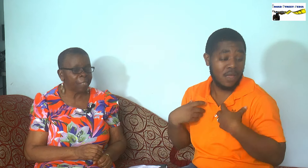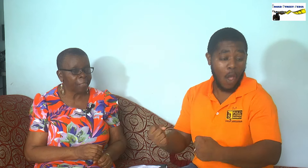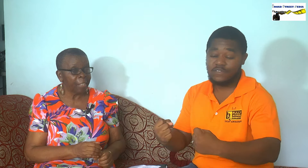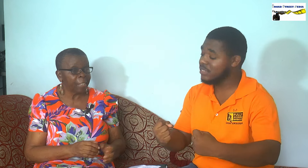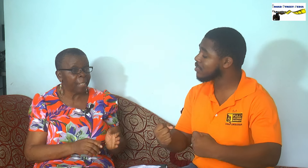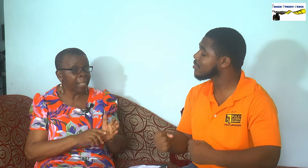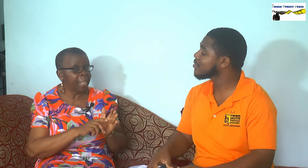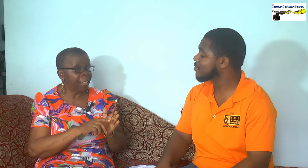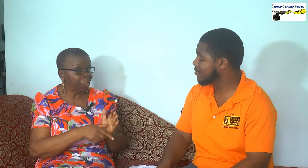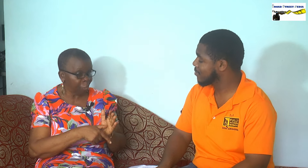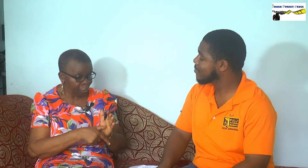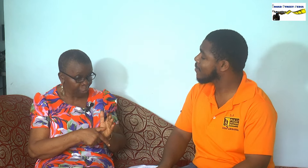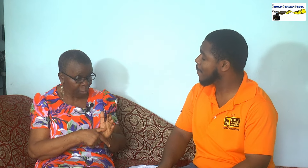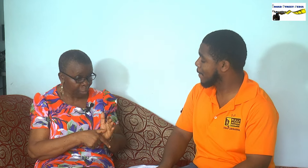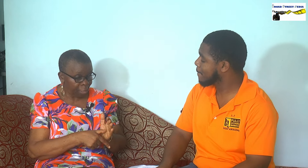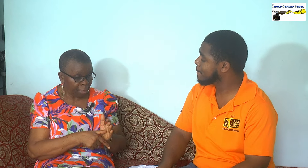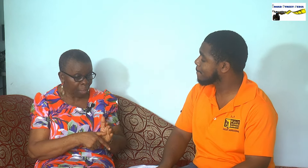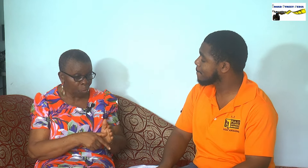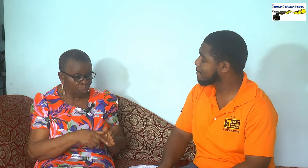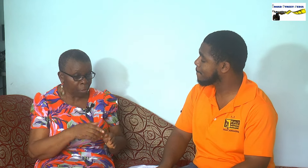confidence. Then later they will be